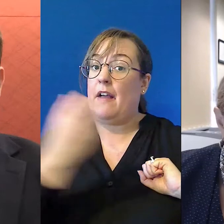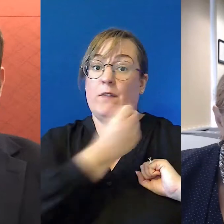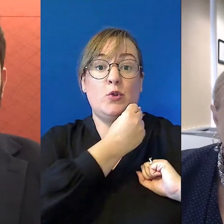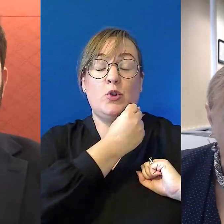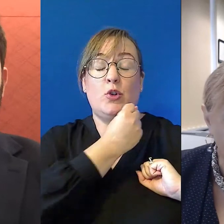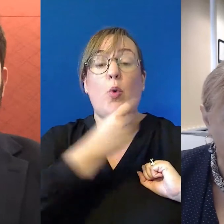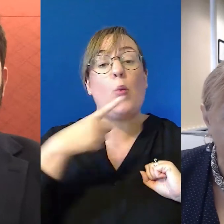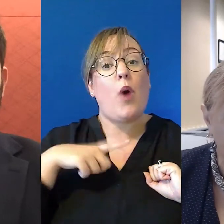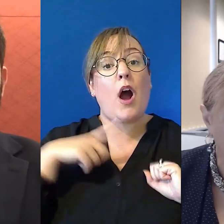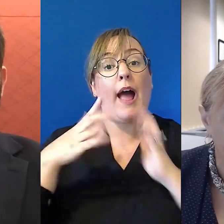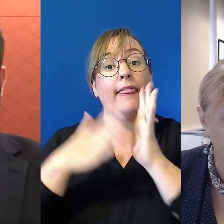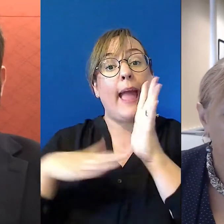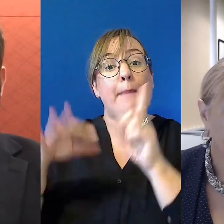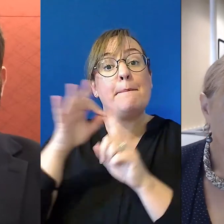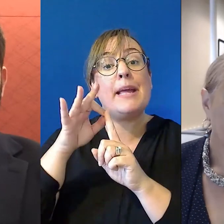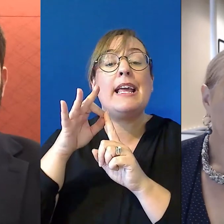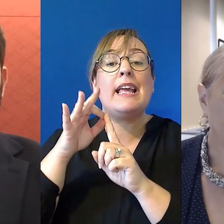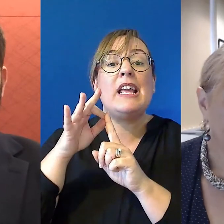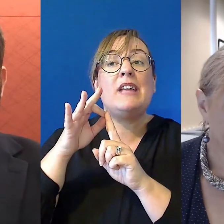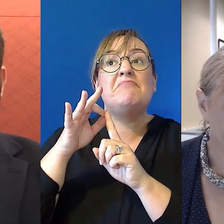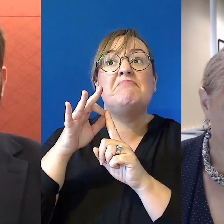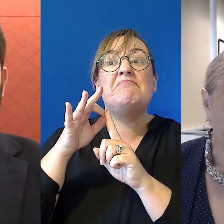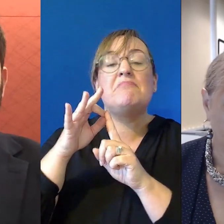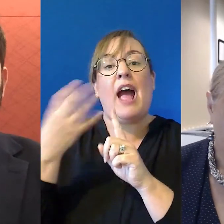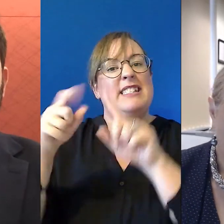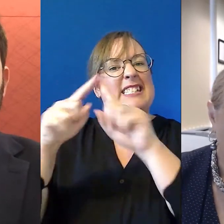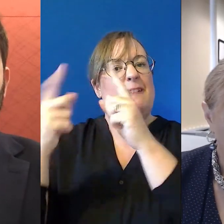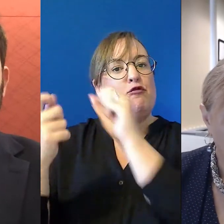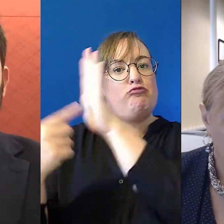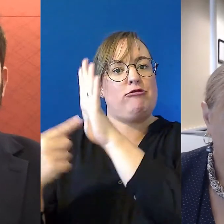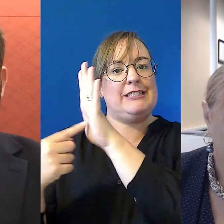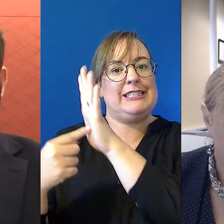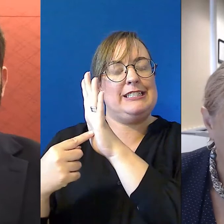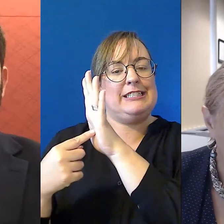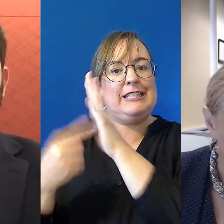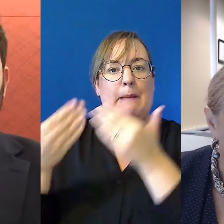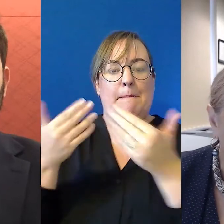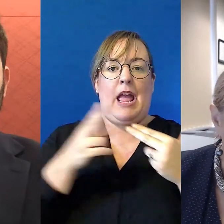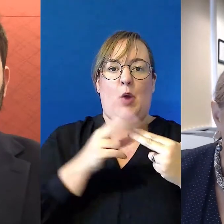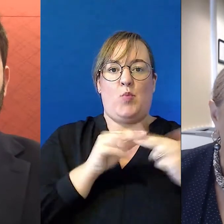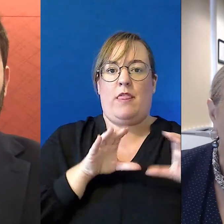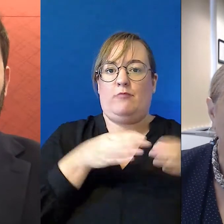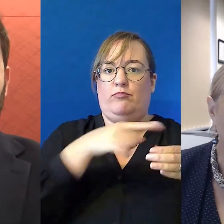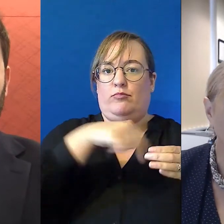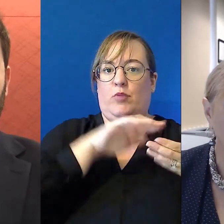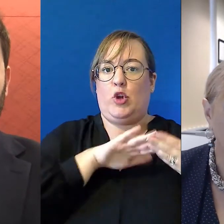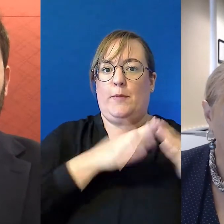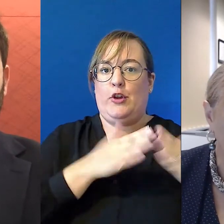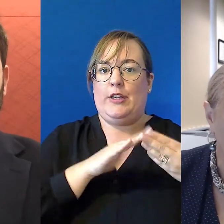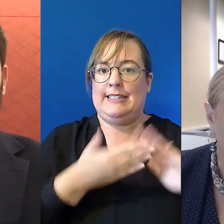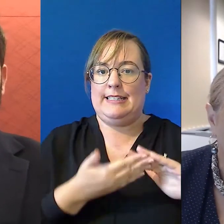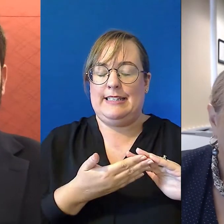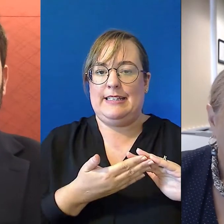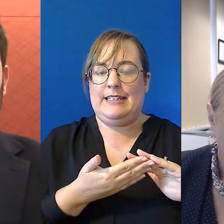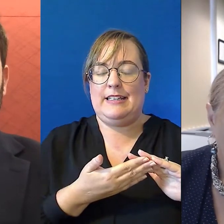politicians are driven by other priorities or motivations, including what the